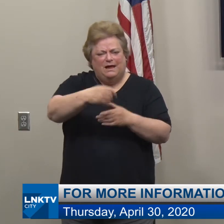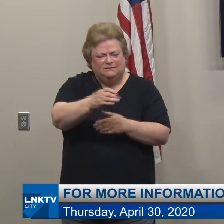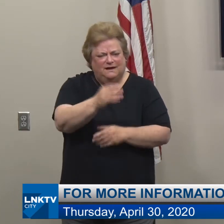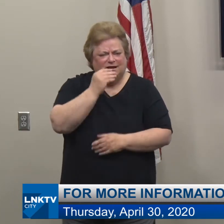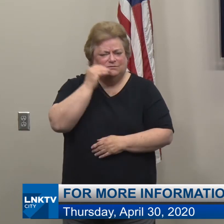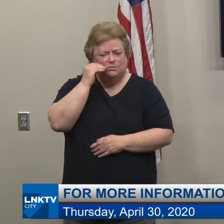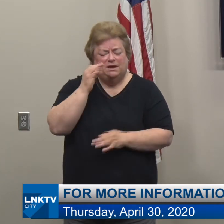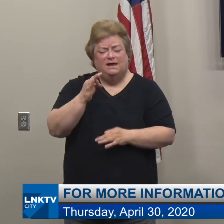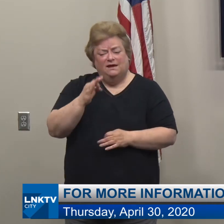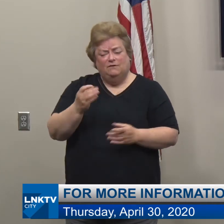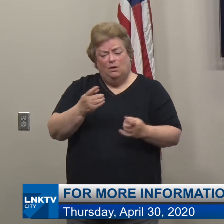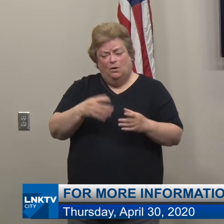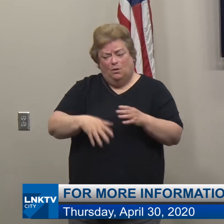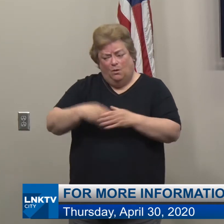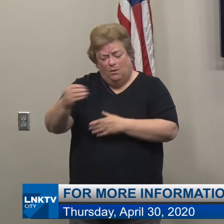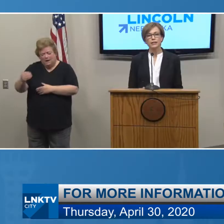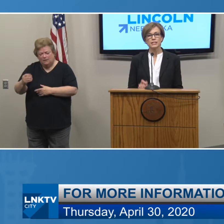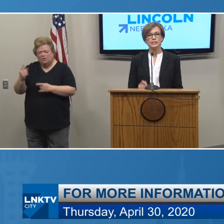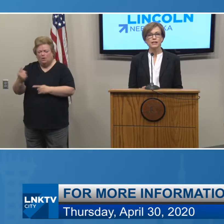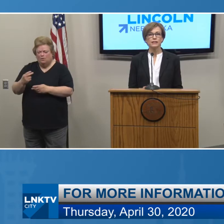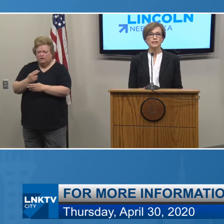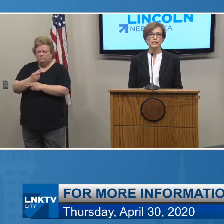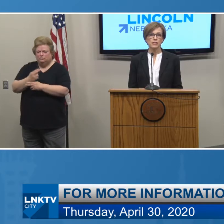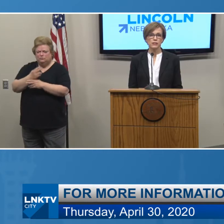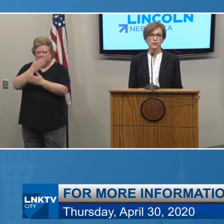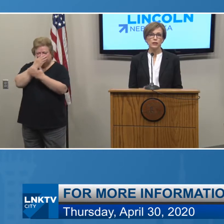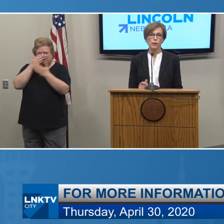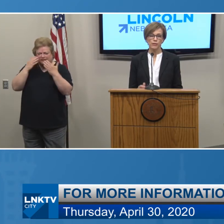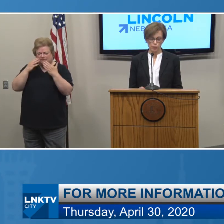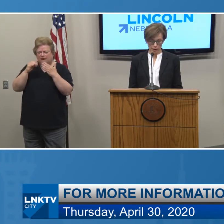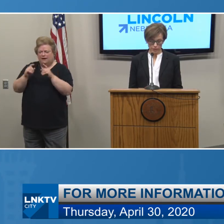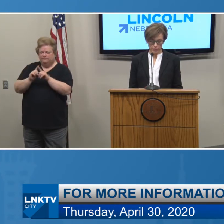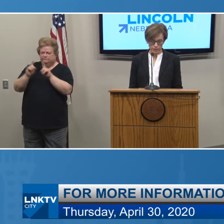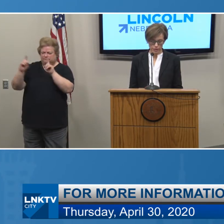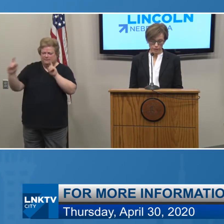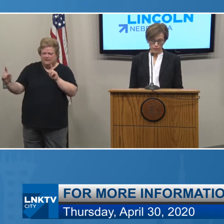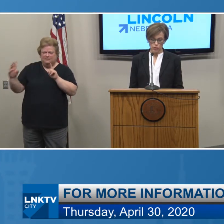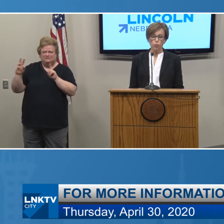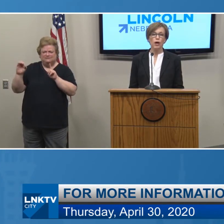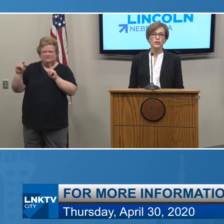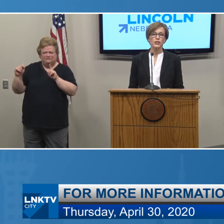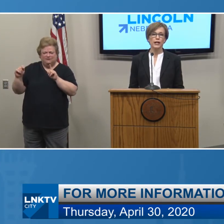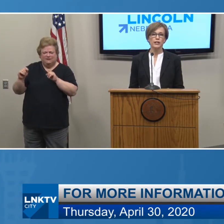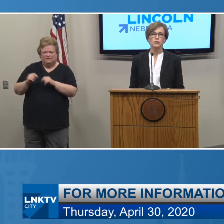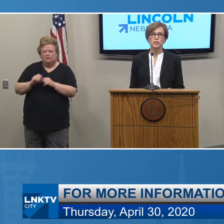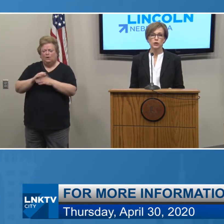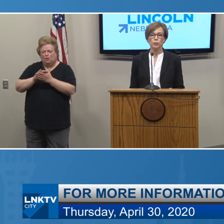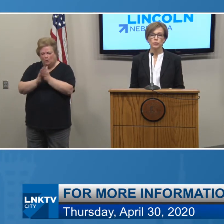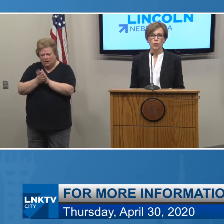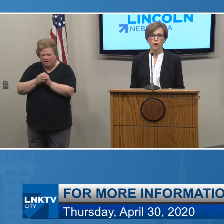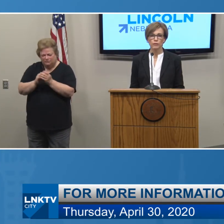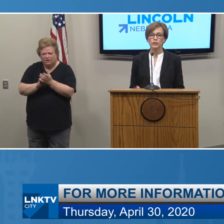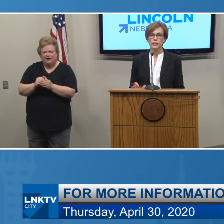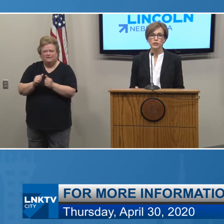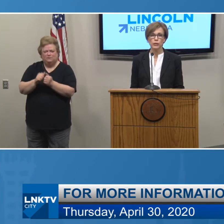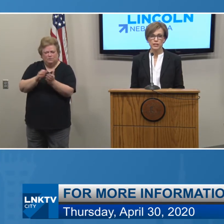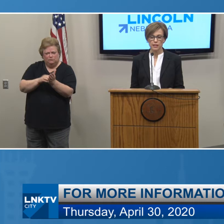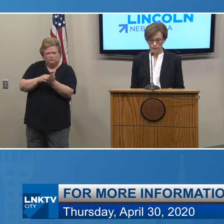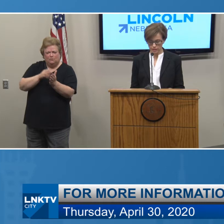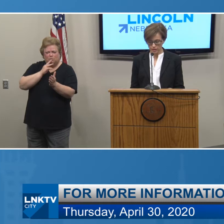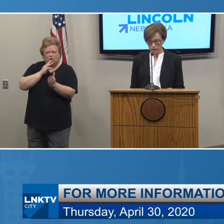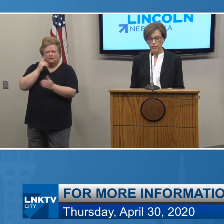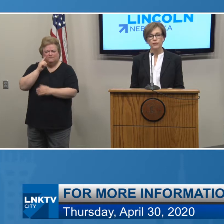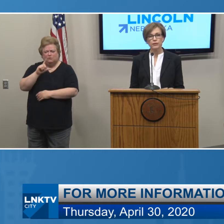do go out, wear a face covering and stay at least 6 feet away from others. Wash your hands with soap and water for at least